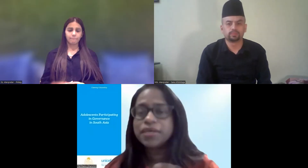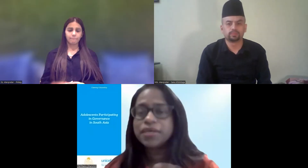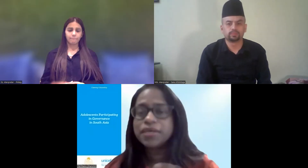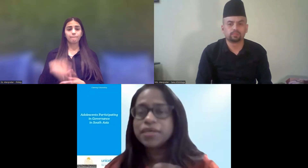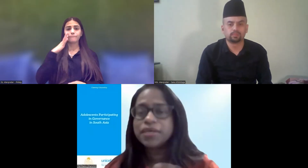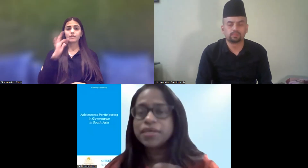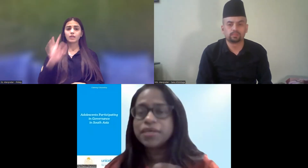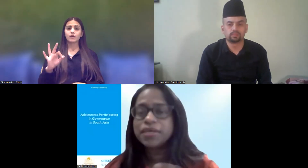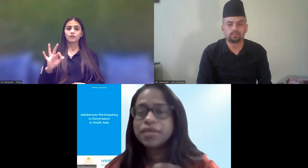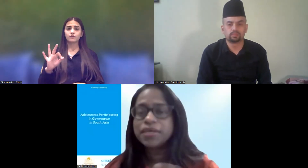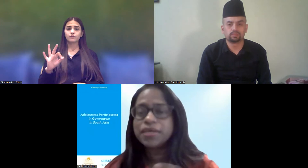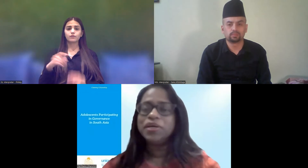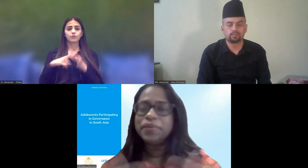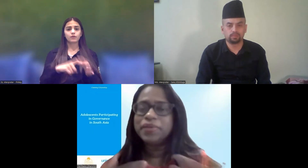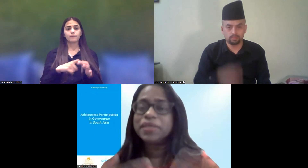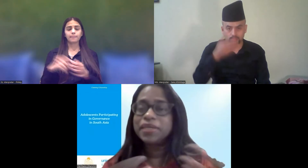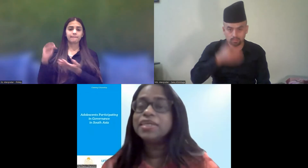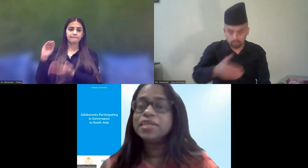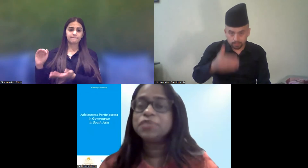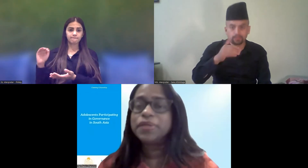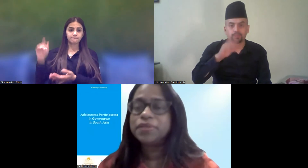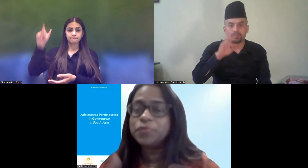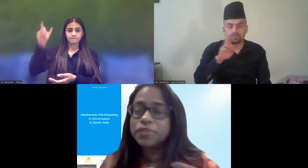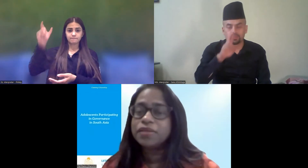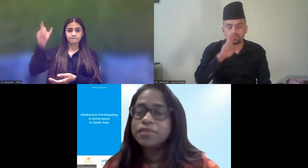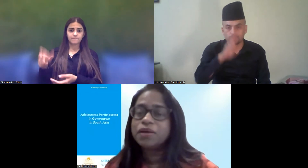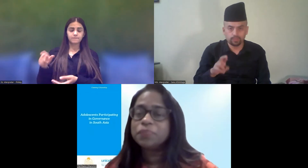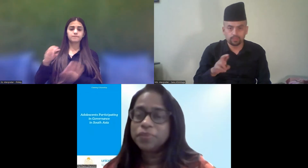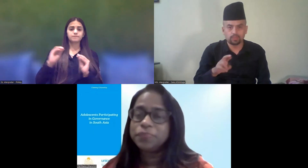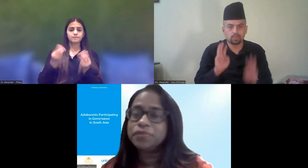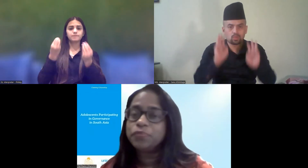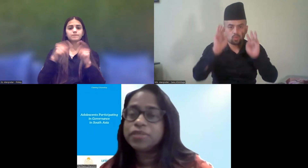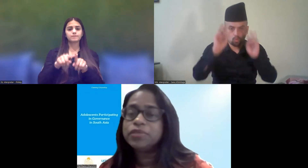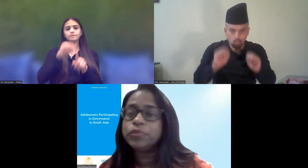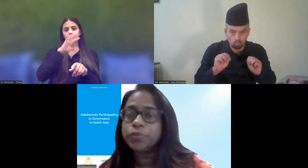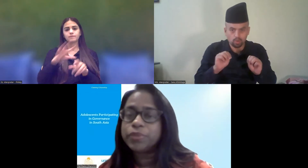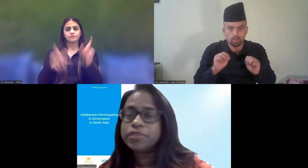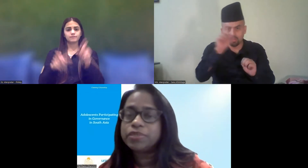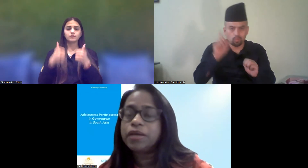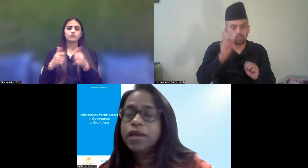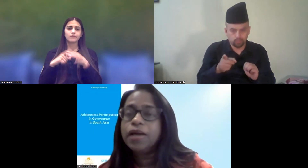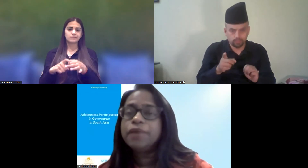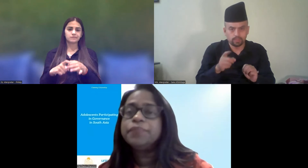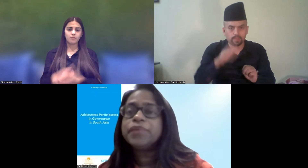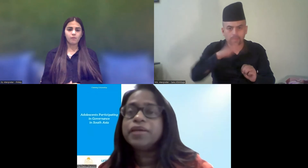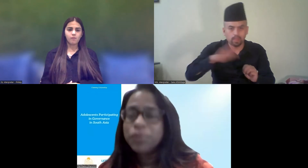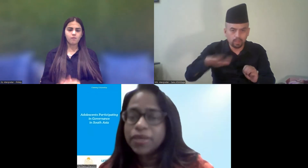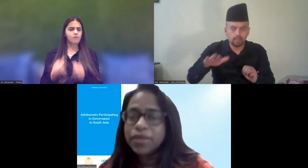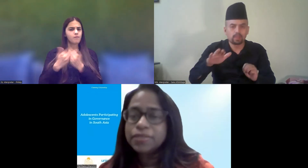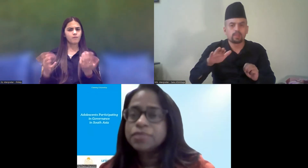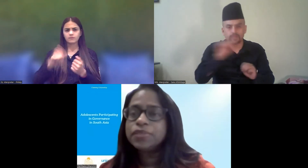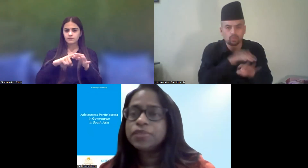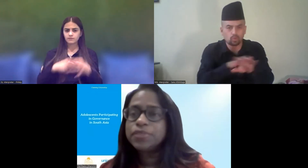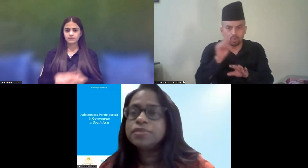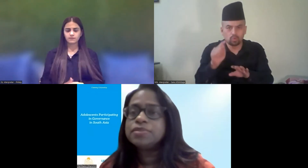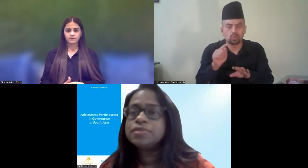child asking how they can engage better with other young people. Very good question. Anybody